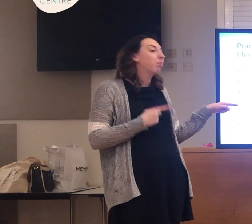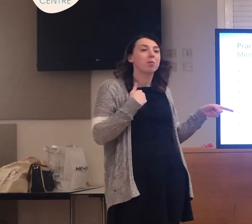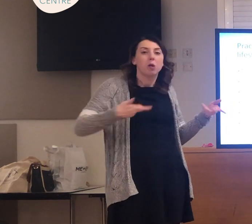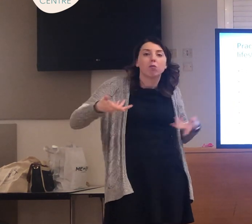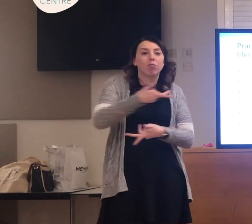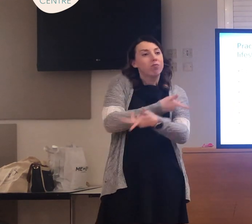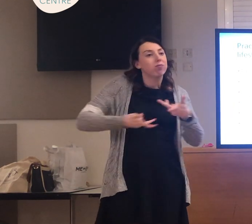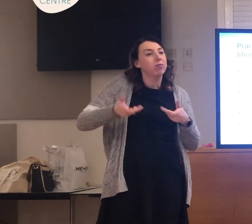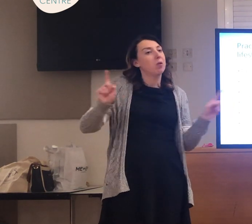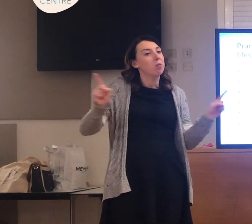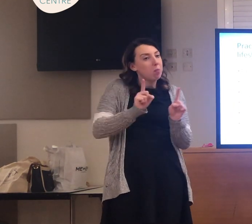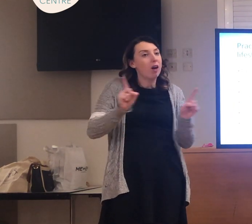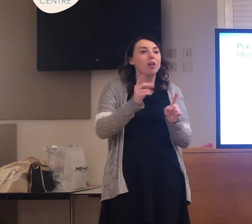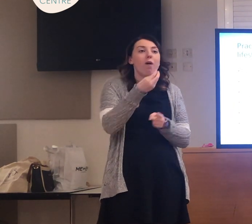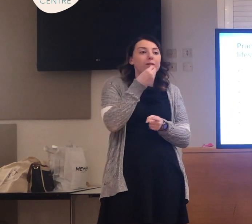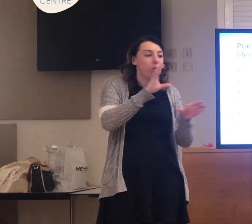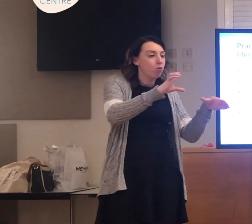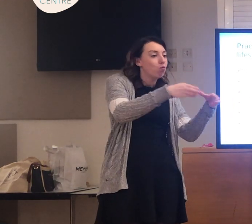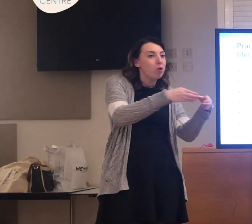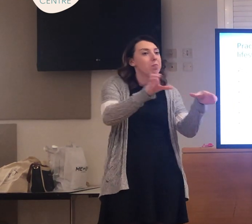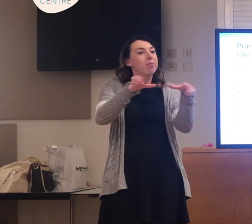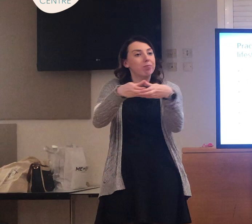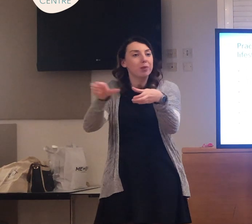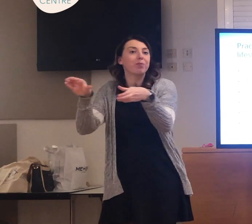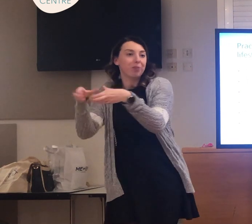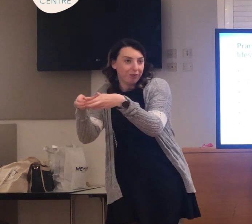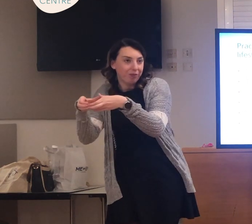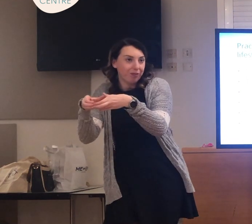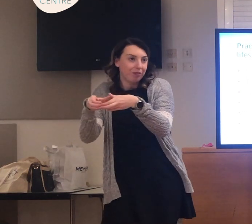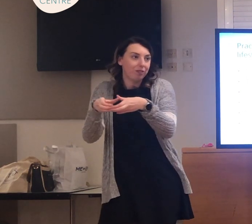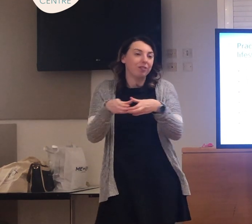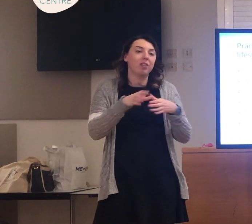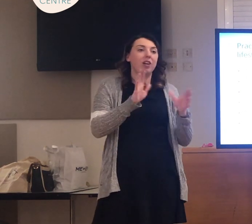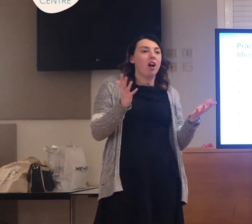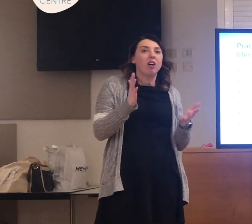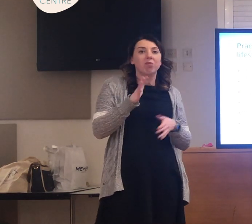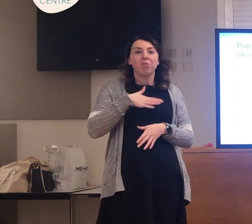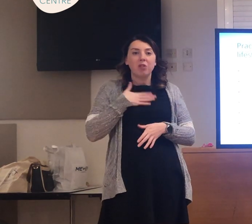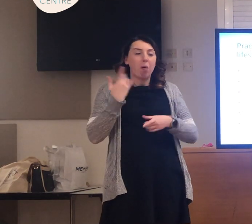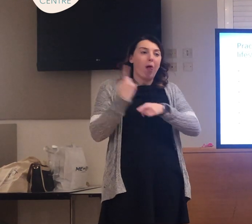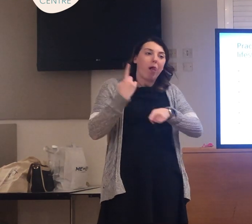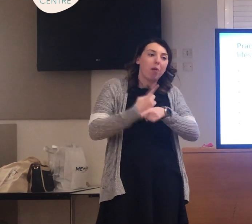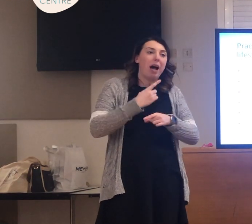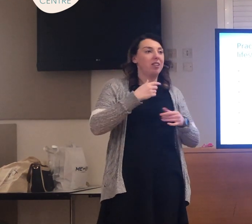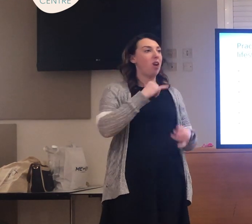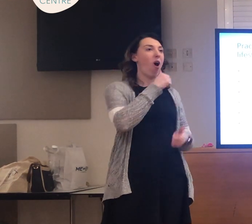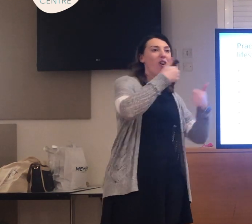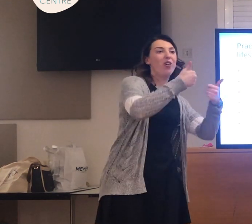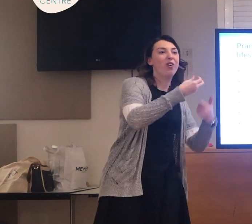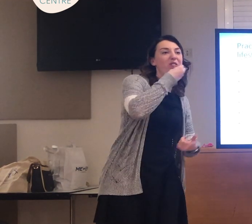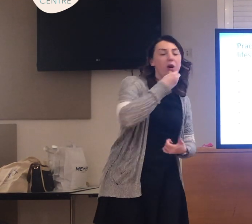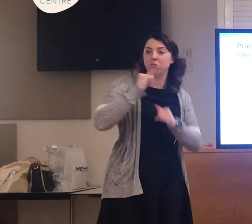time talking about food groups. I'm not, again, interested in good and bad foods. You can